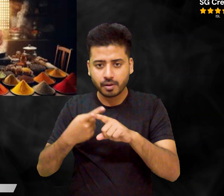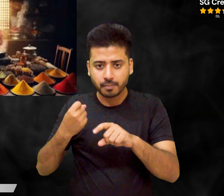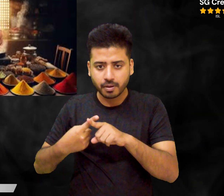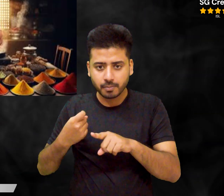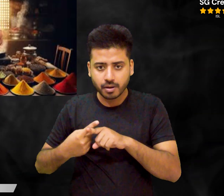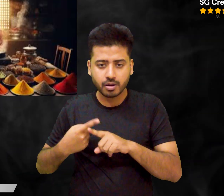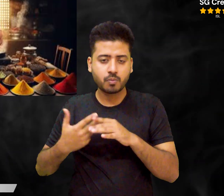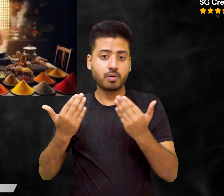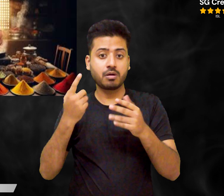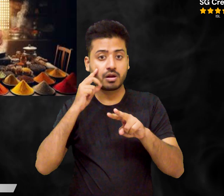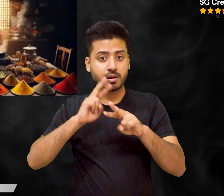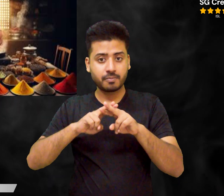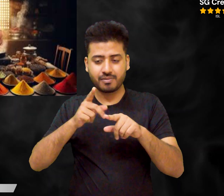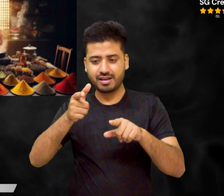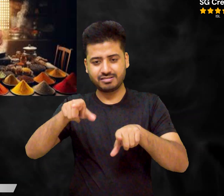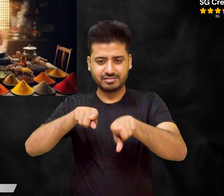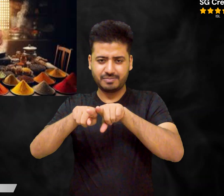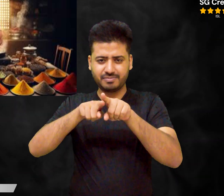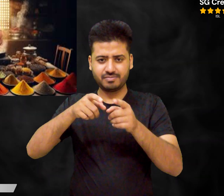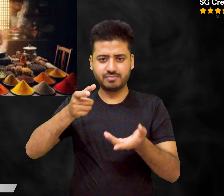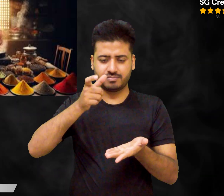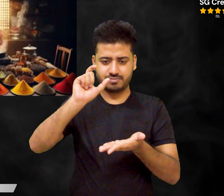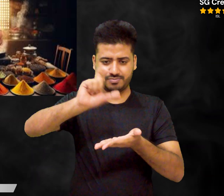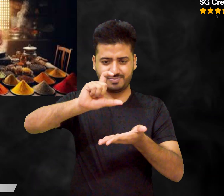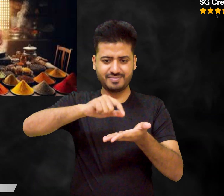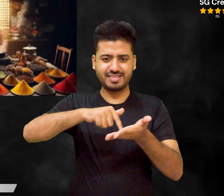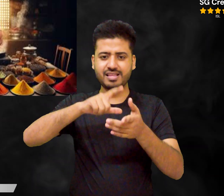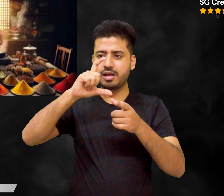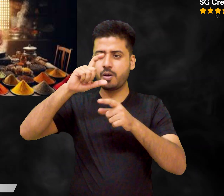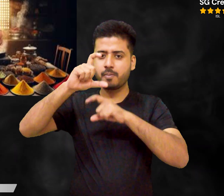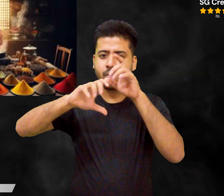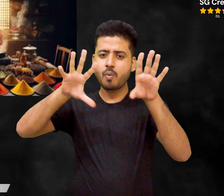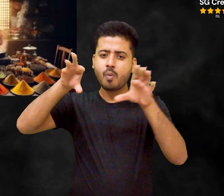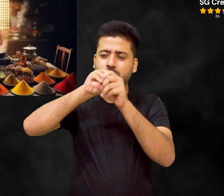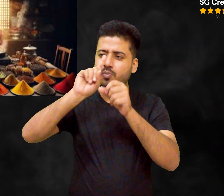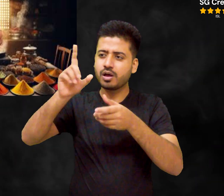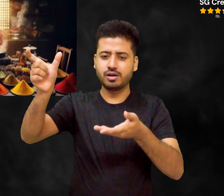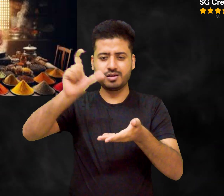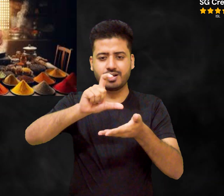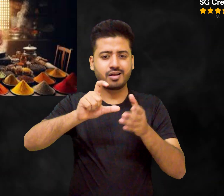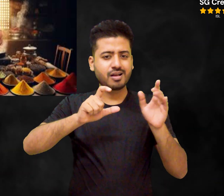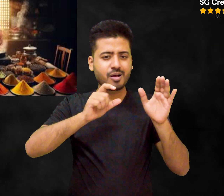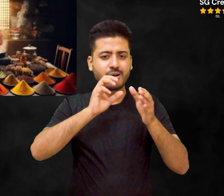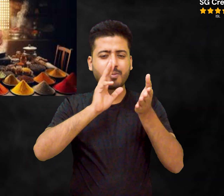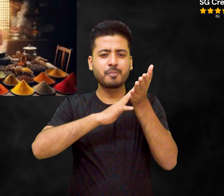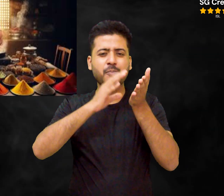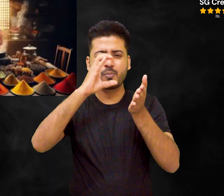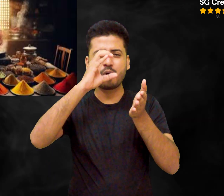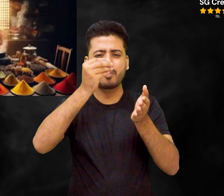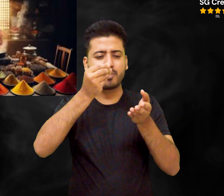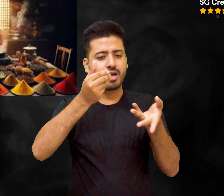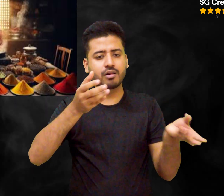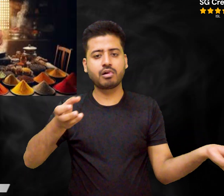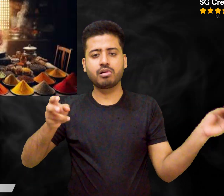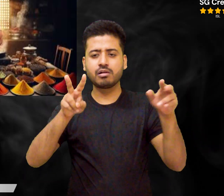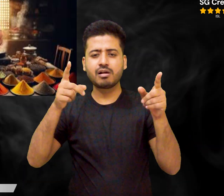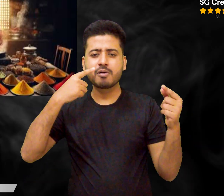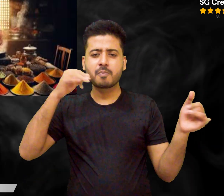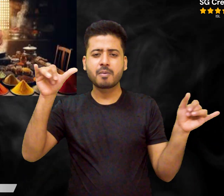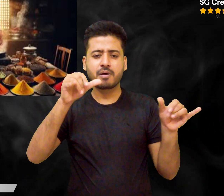spices later in the cooking process can retain their brighter, more pronounced notes and add a fresh aroma. This is particularly true for